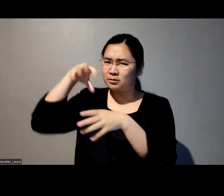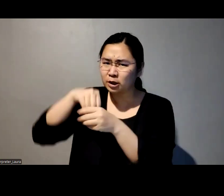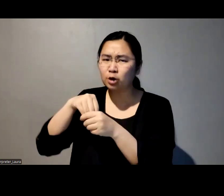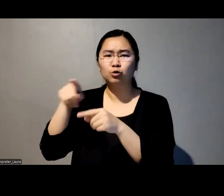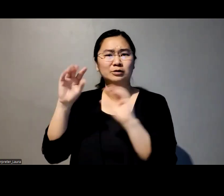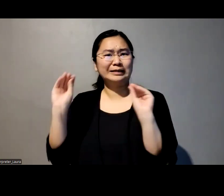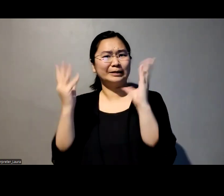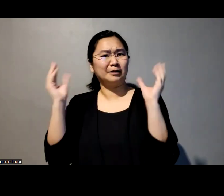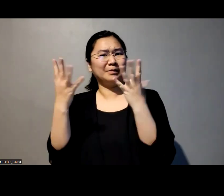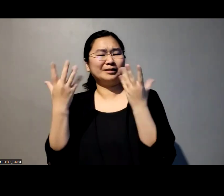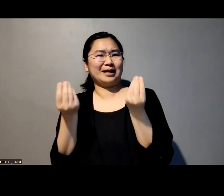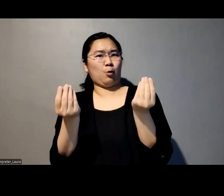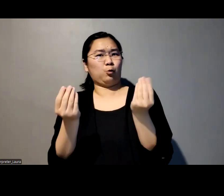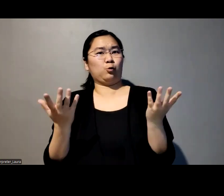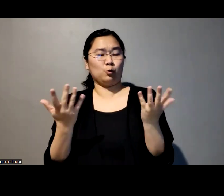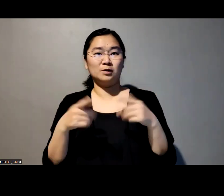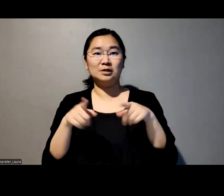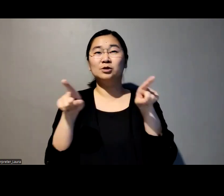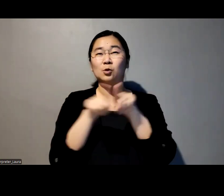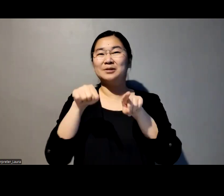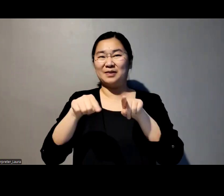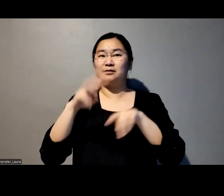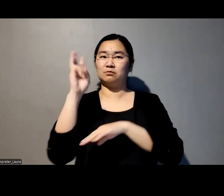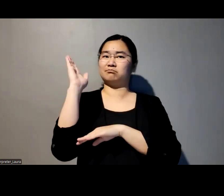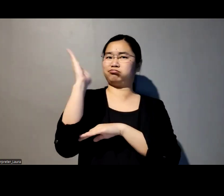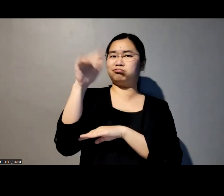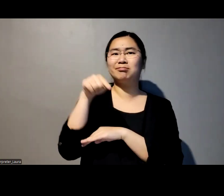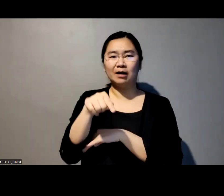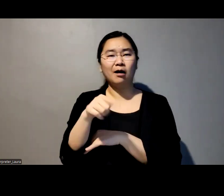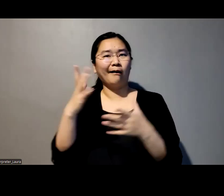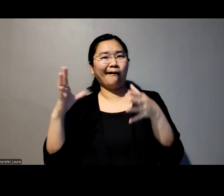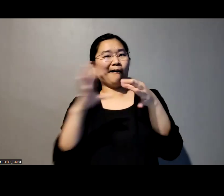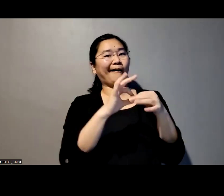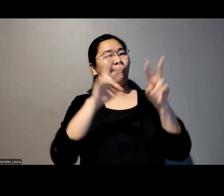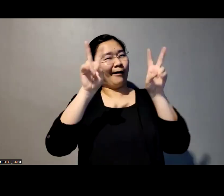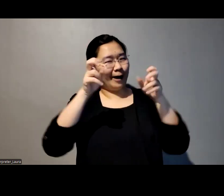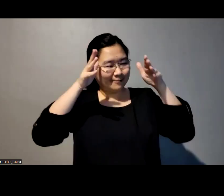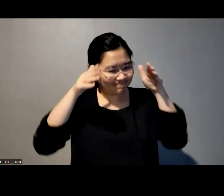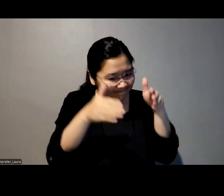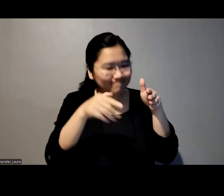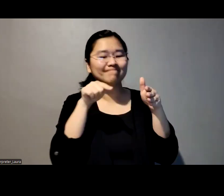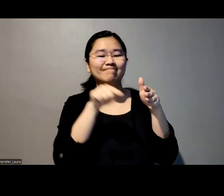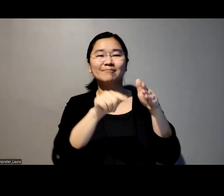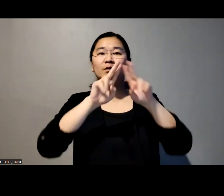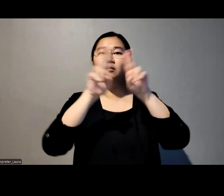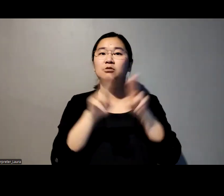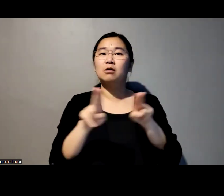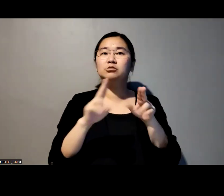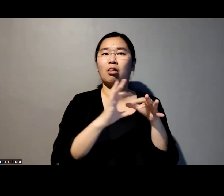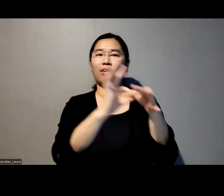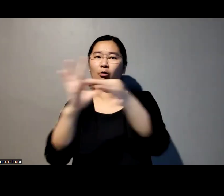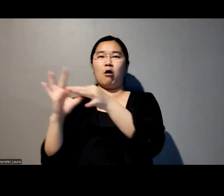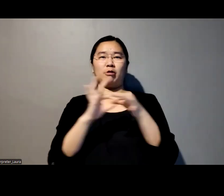Manager for Programs and Impact. In the chat box, you will be able to